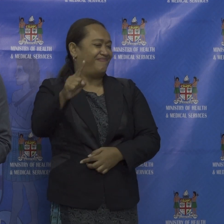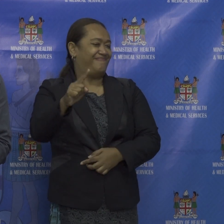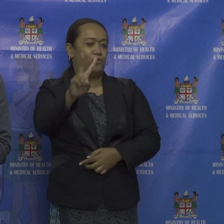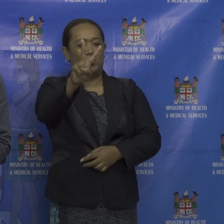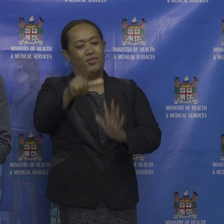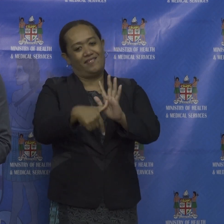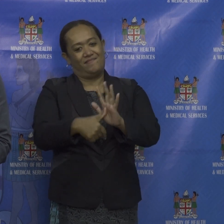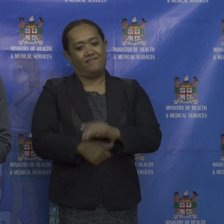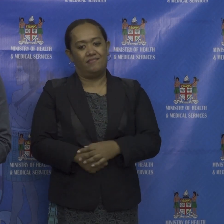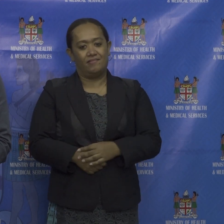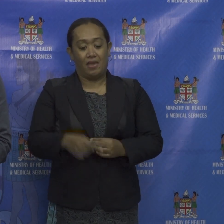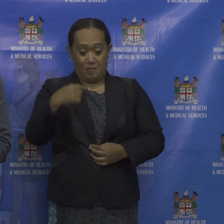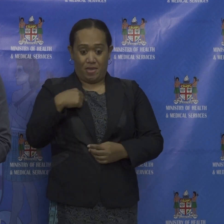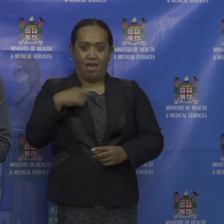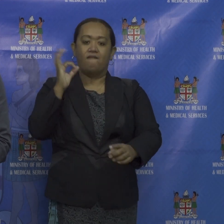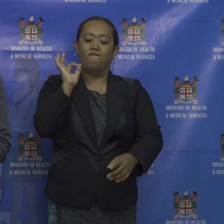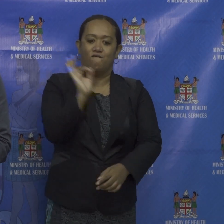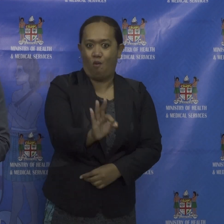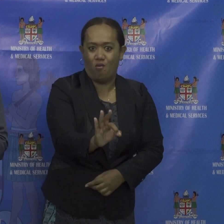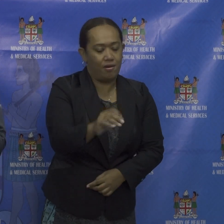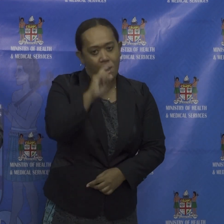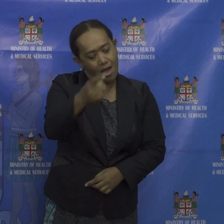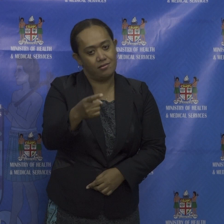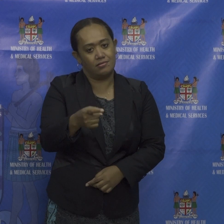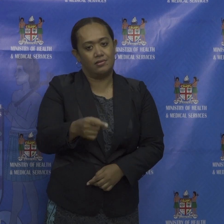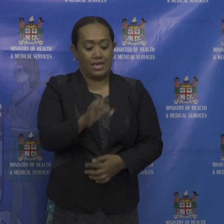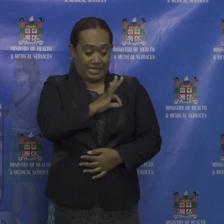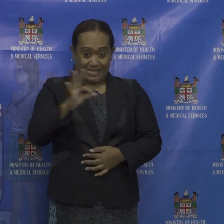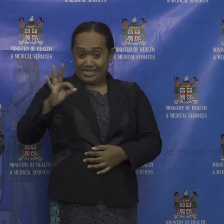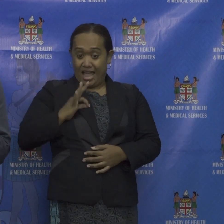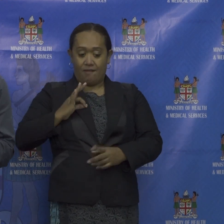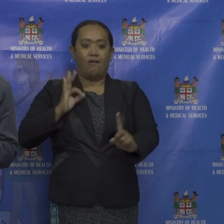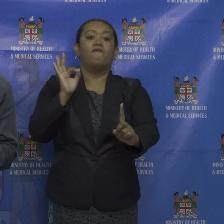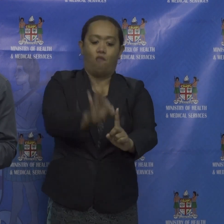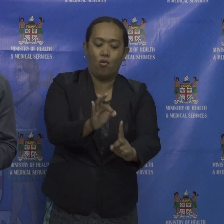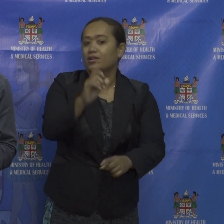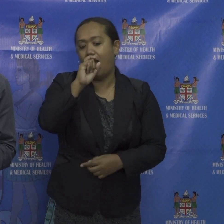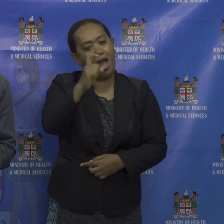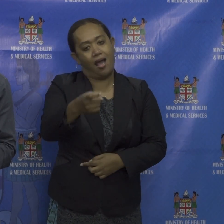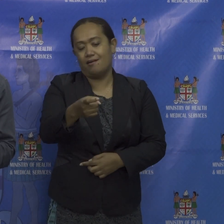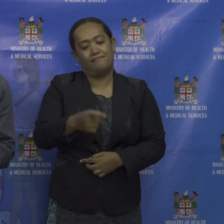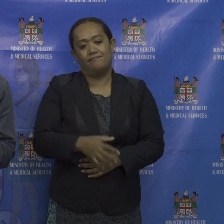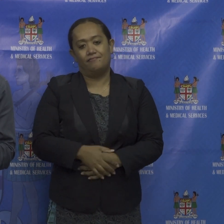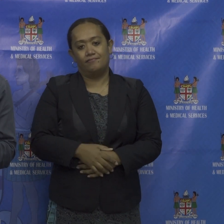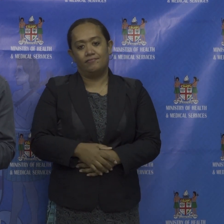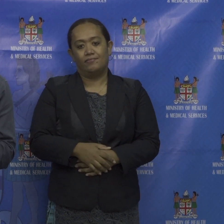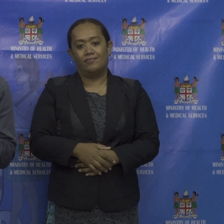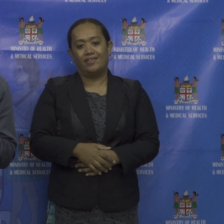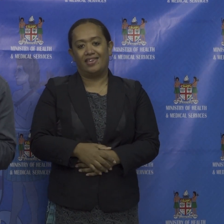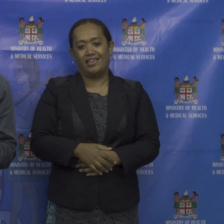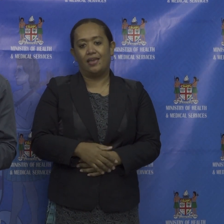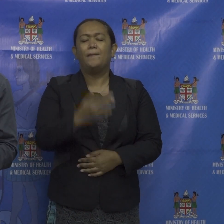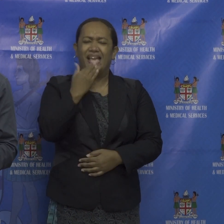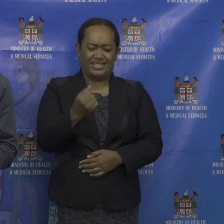I can't speak to his decision, but I know I speak for the staff of Lotoko Hospital when I say this. This is not the time